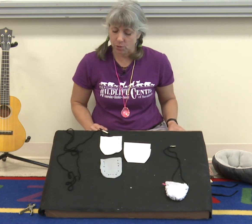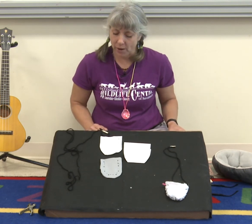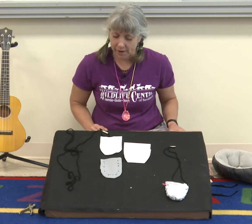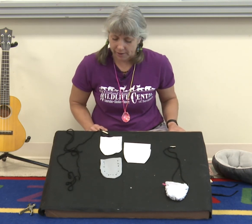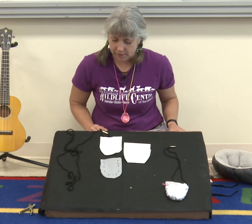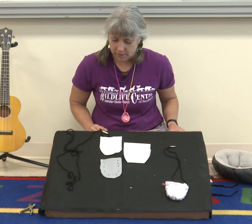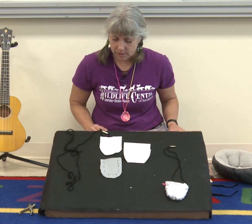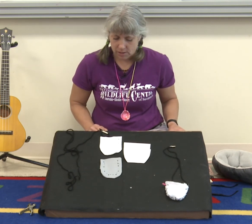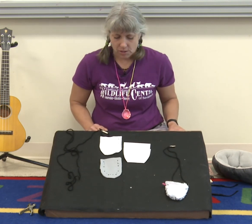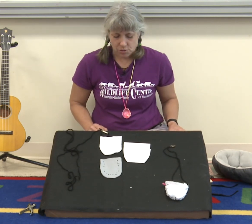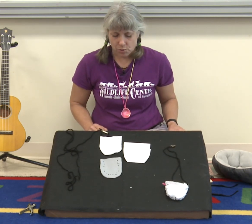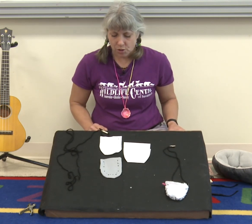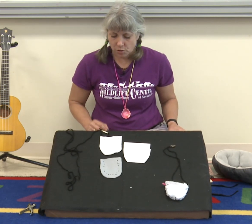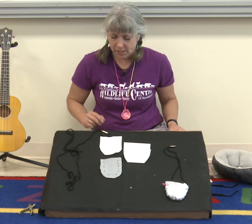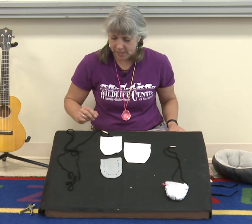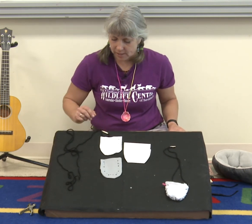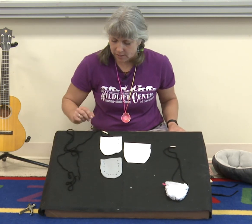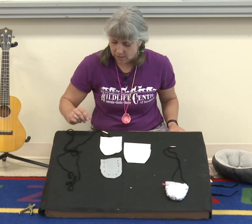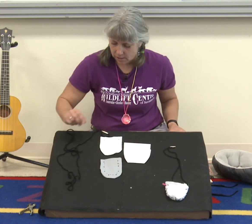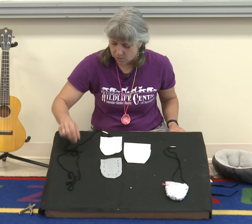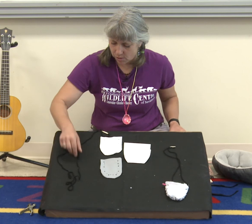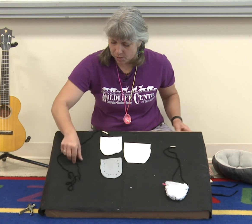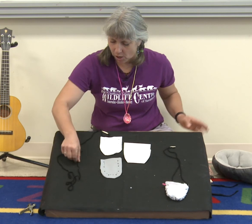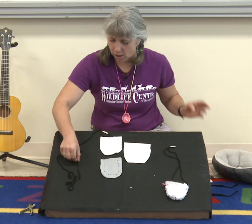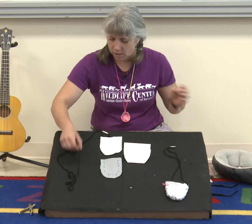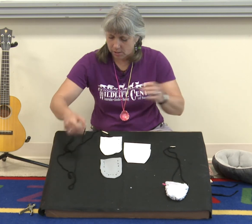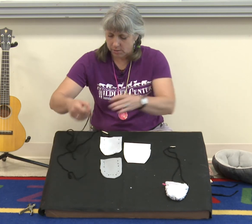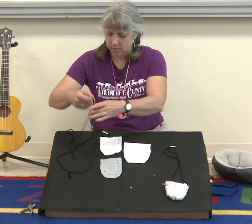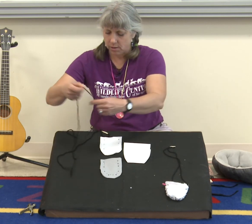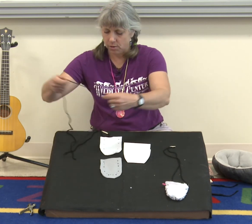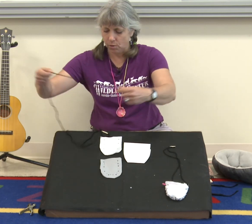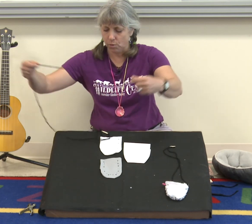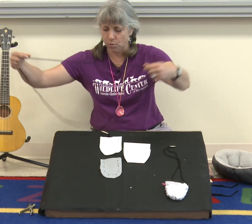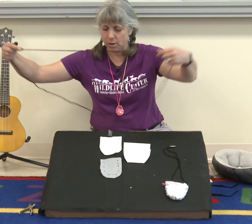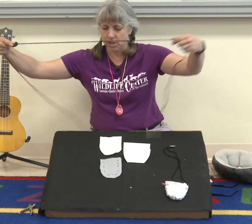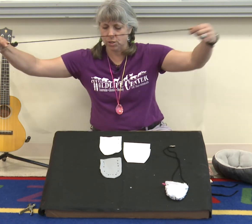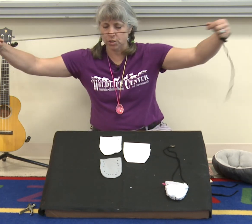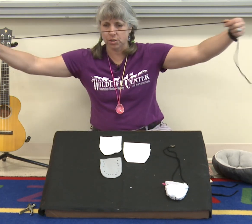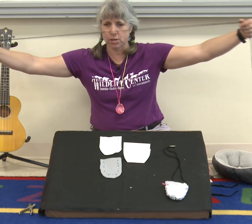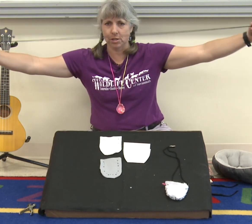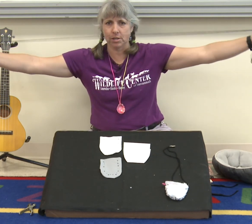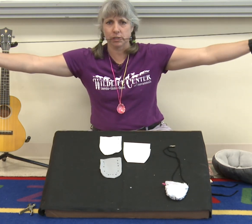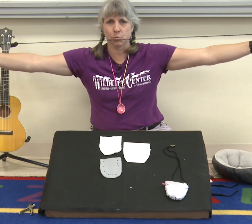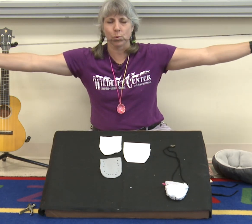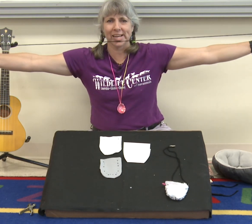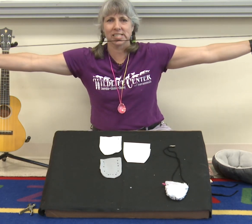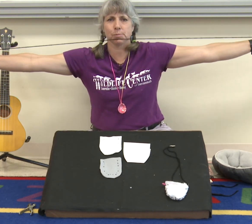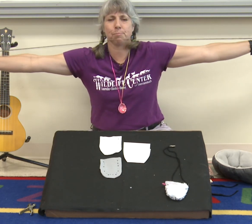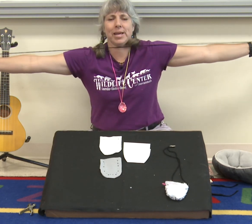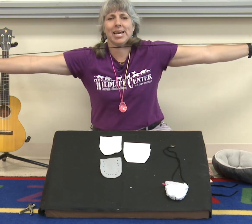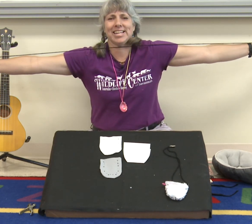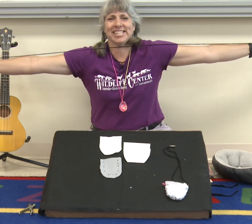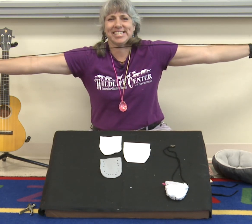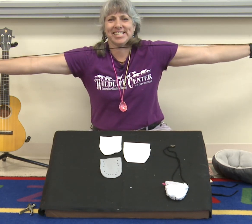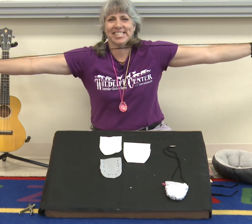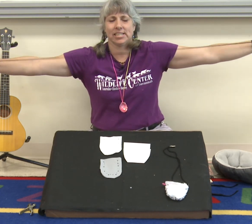wear. So you'll need some yarn, a good wingspan